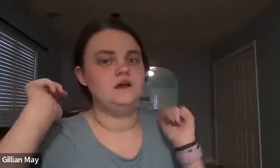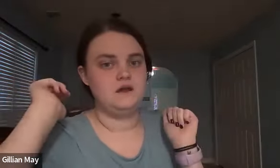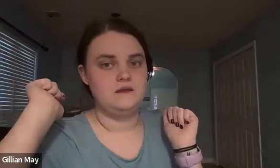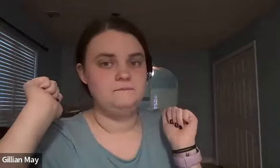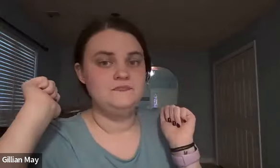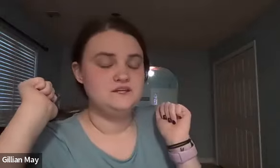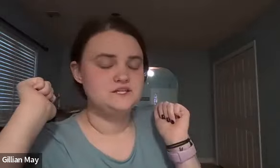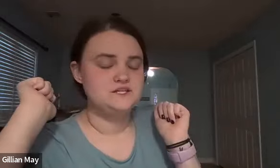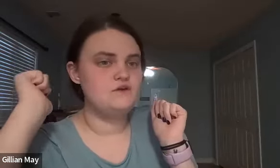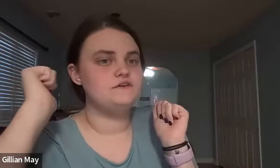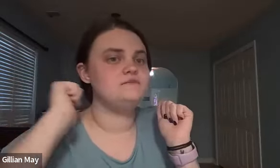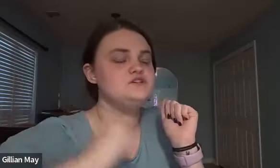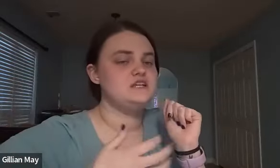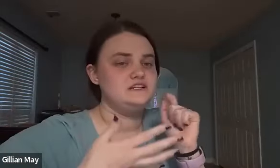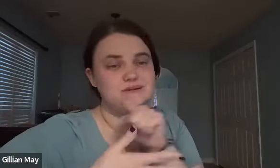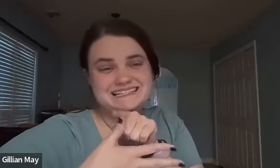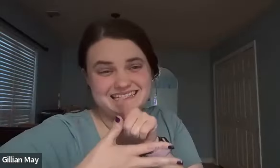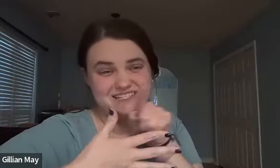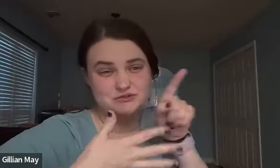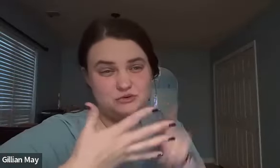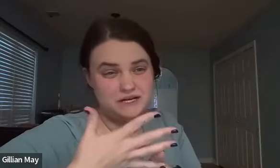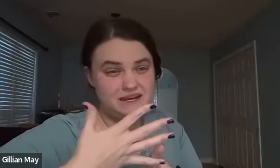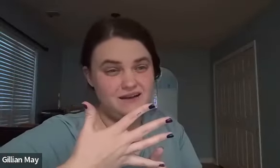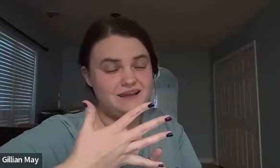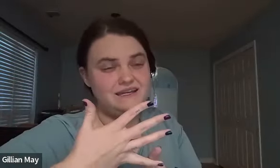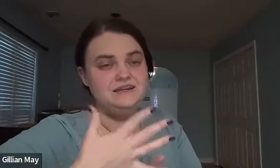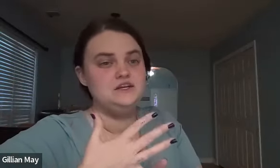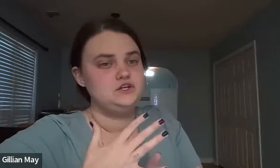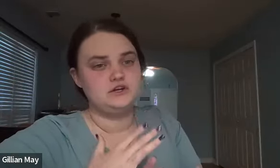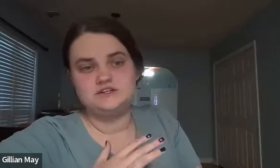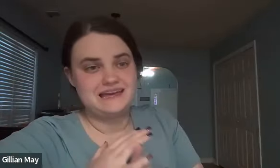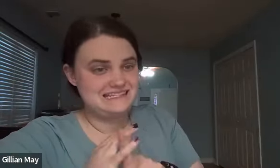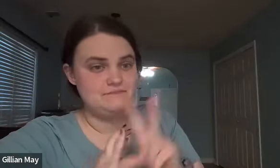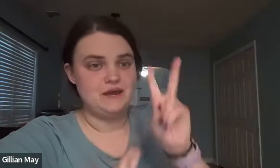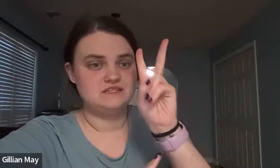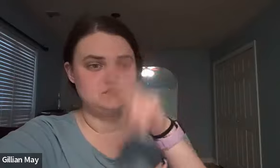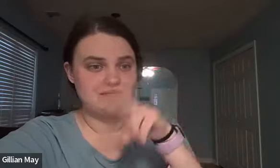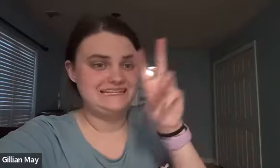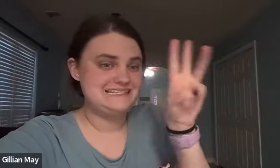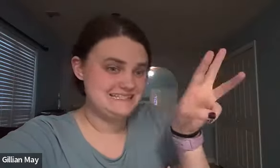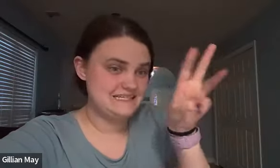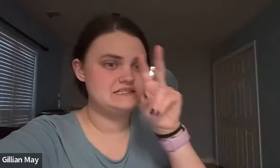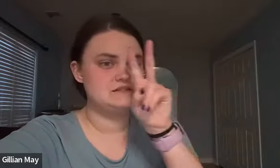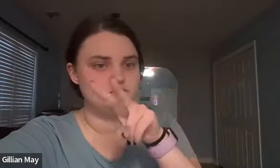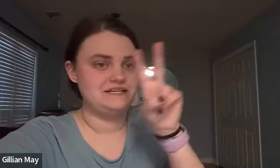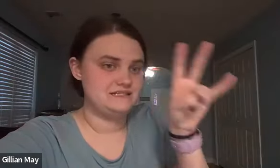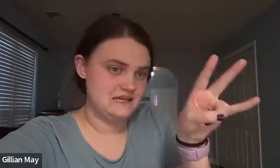Okay. So for numbers like 26 through 29, you're going to do that same bouncing, 26,